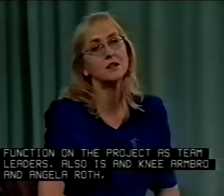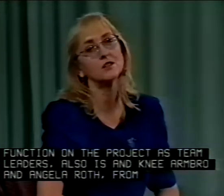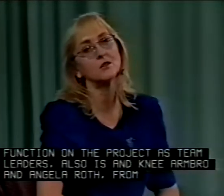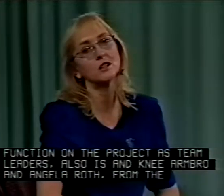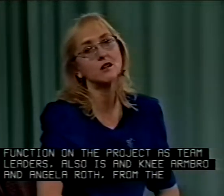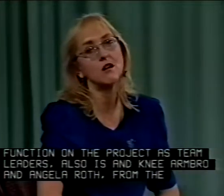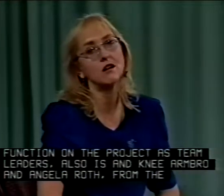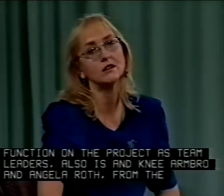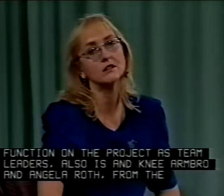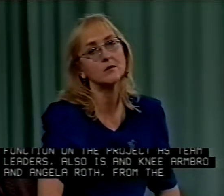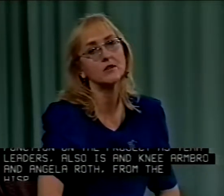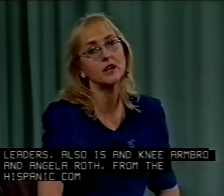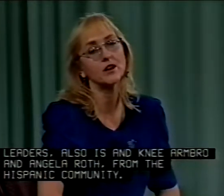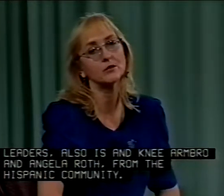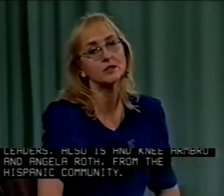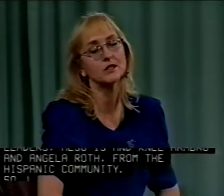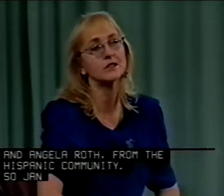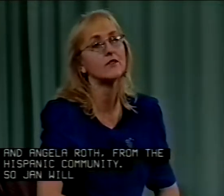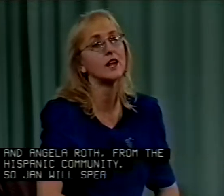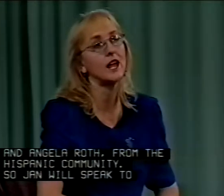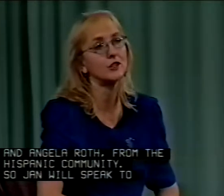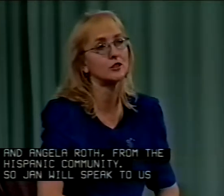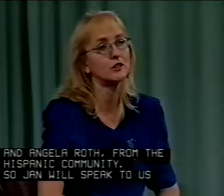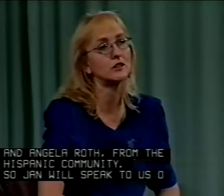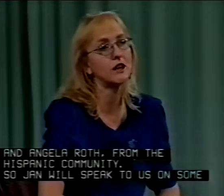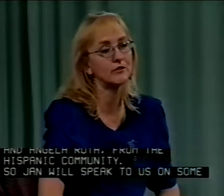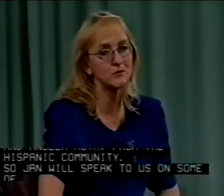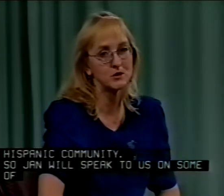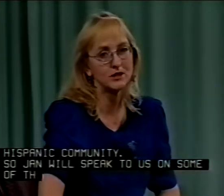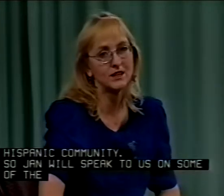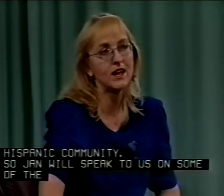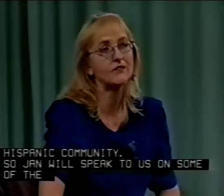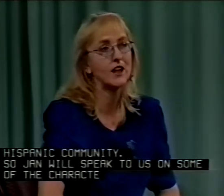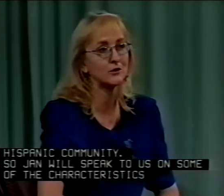to us on some of the characteristics of the Asian deaf community and values.